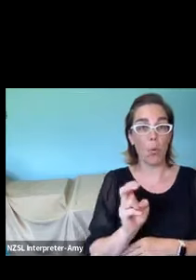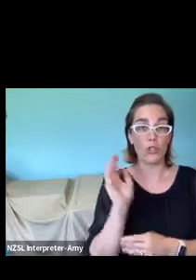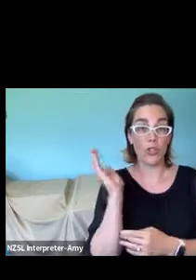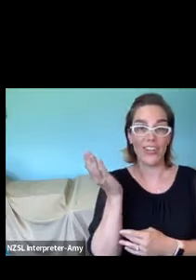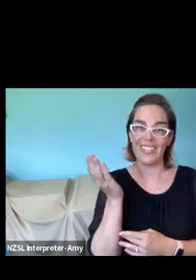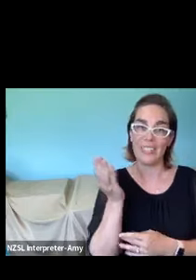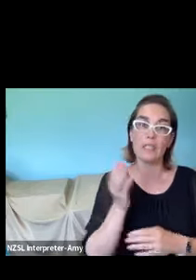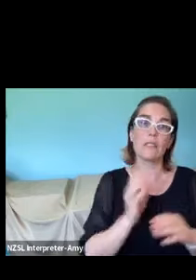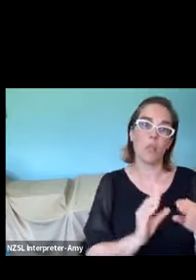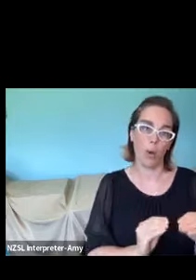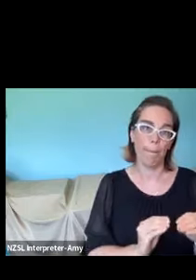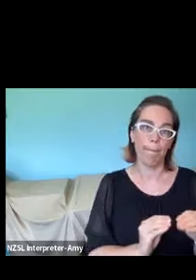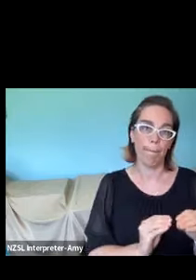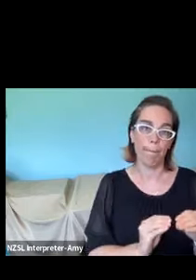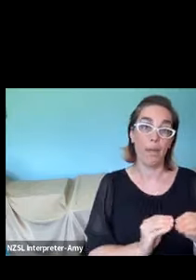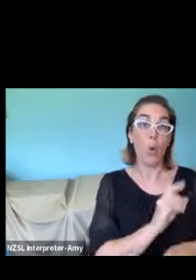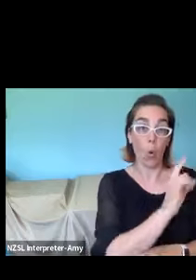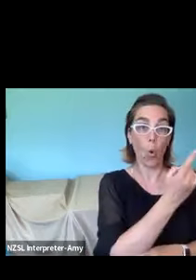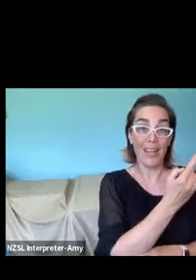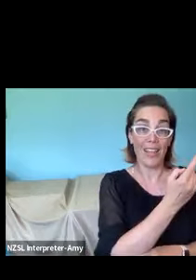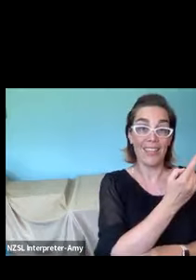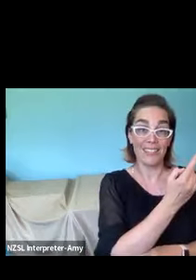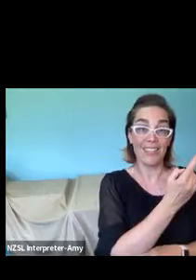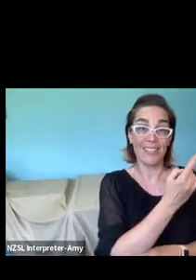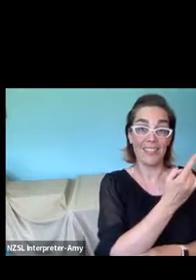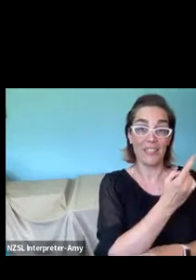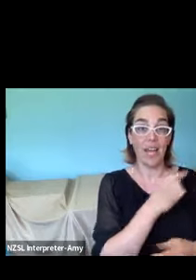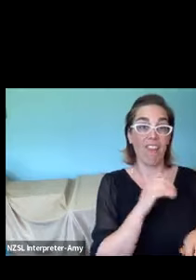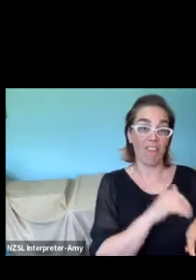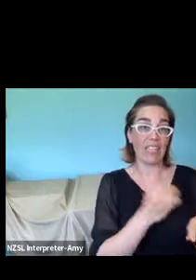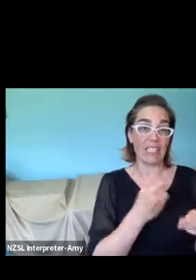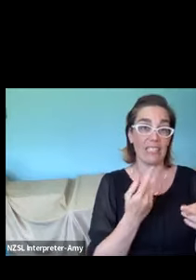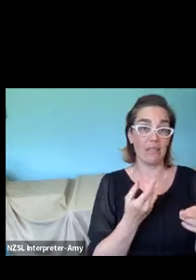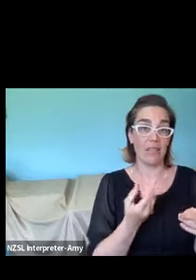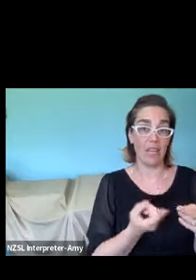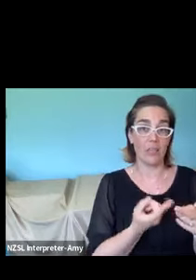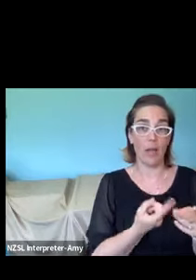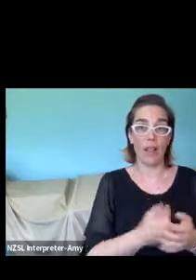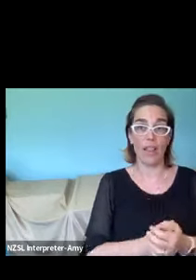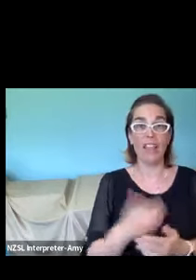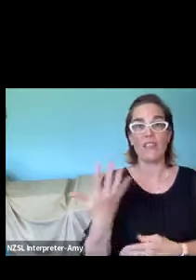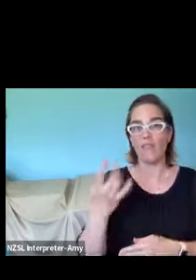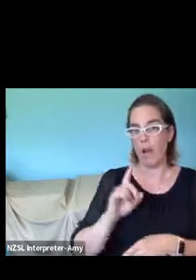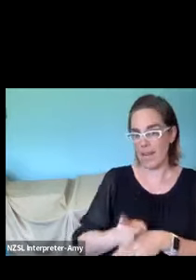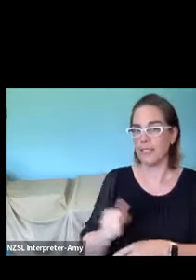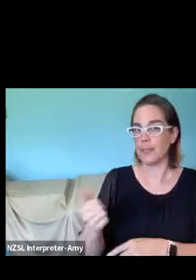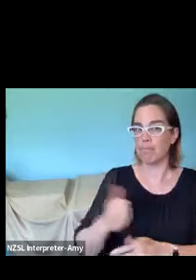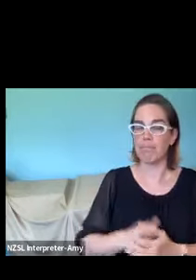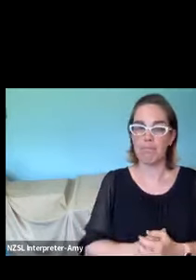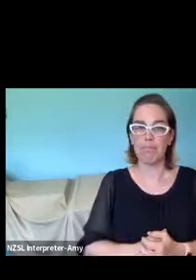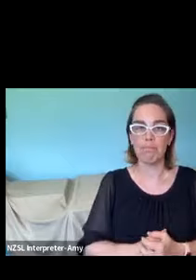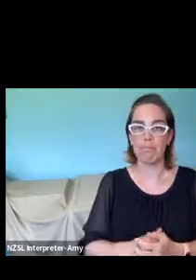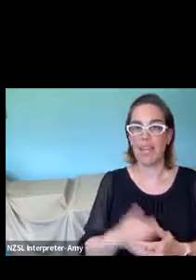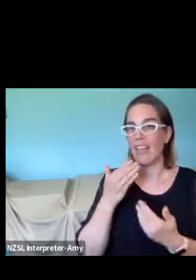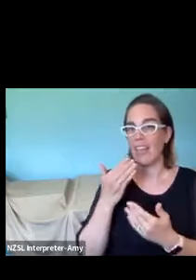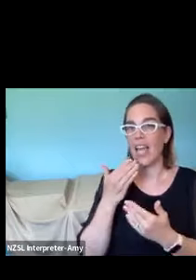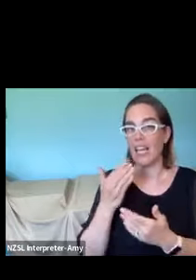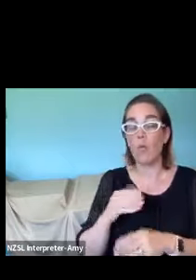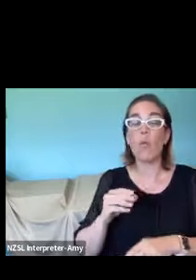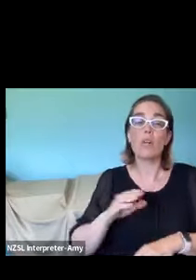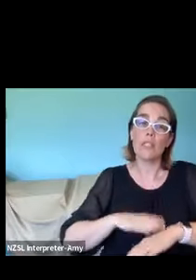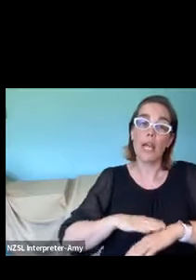services, especially in Auckland. And that's 5 minutes, Natasha. Thank you for taking the